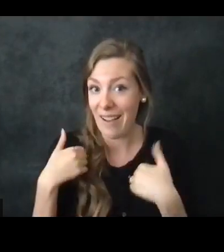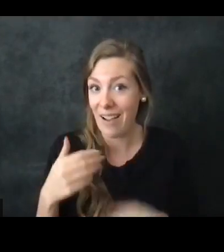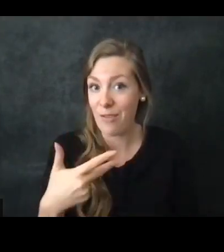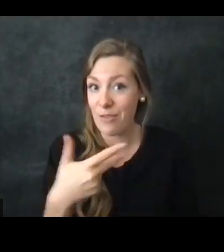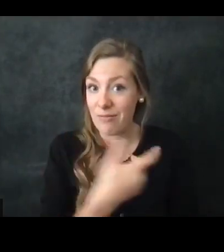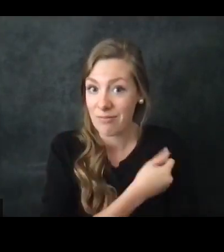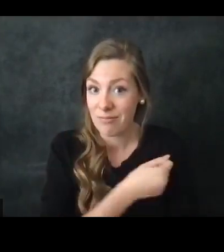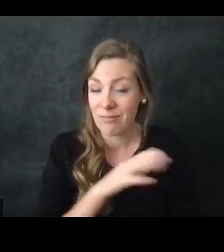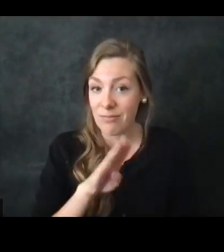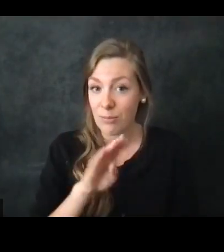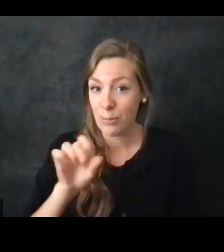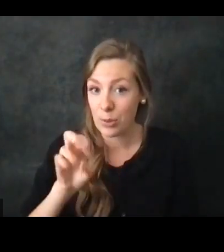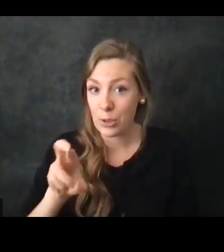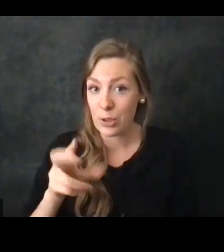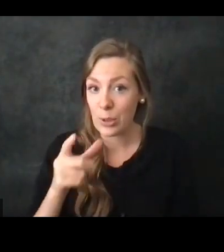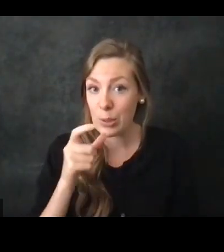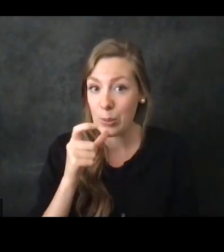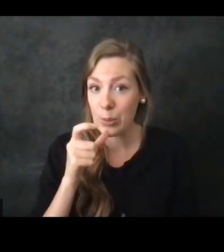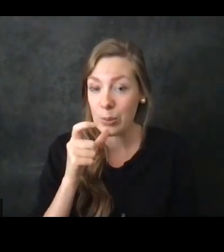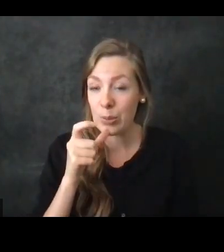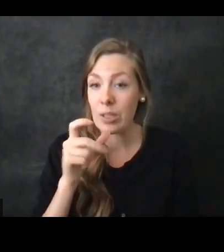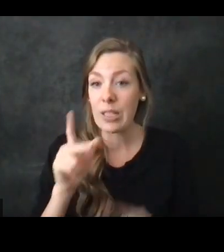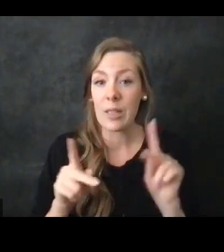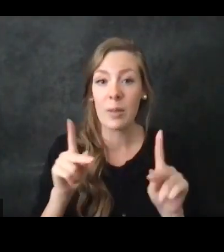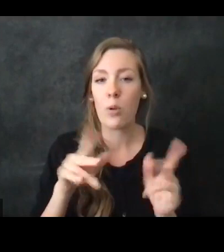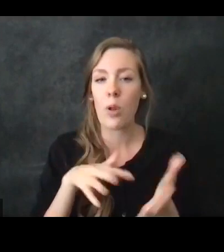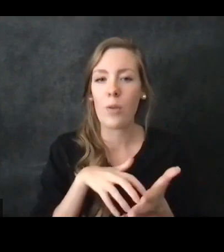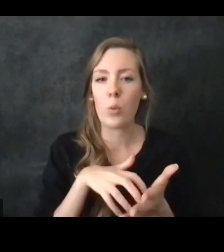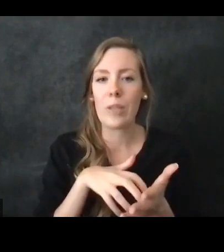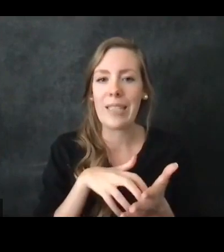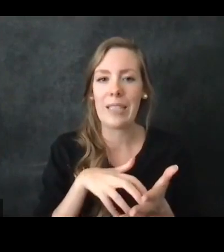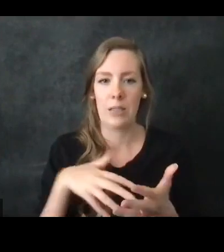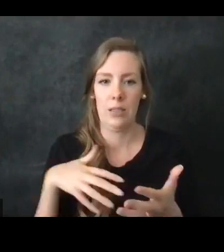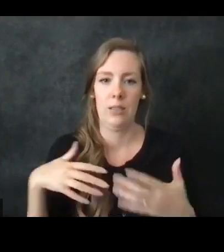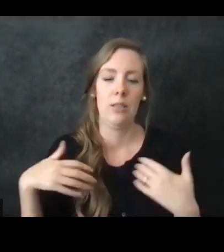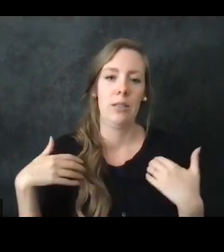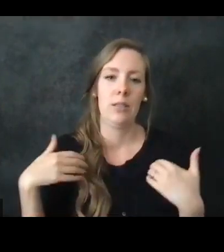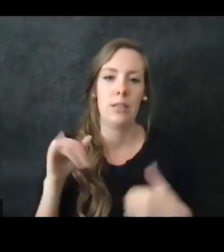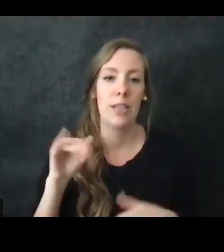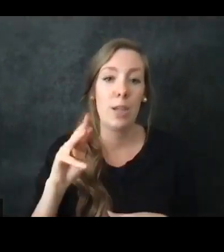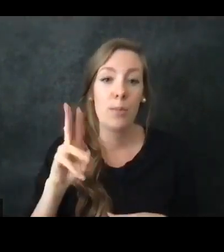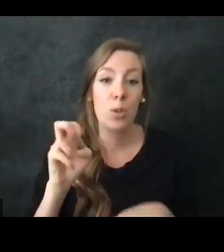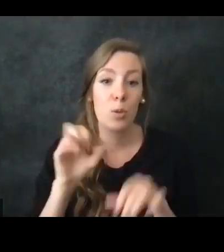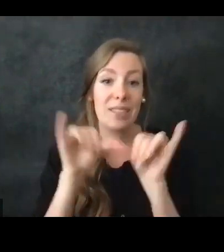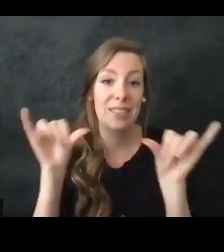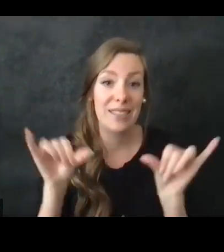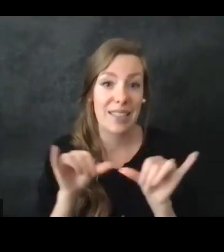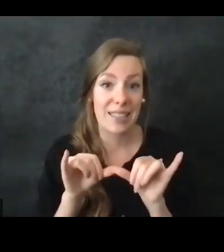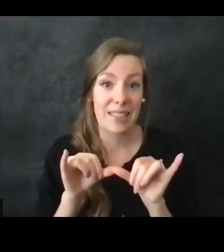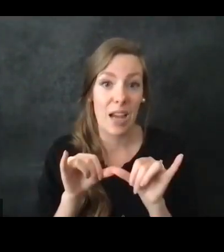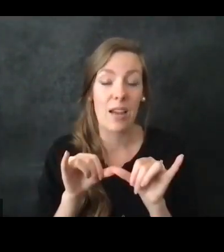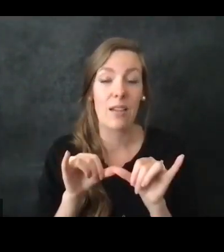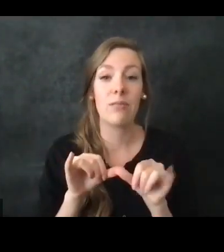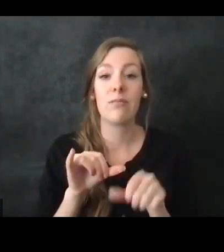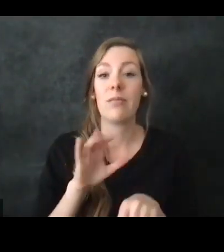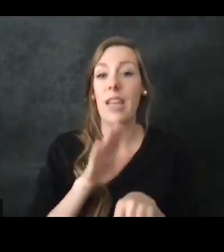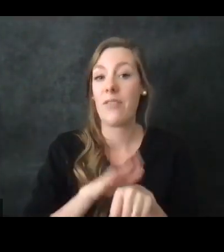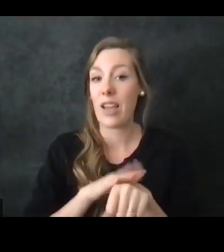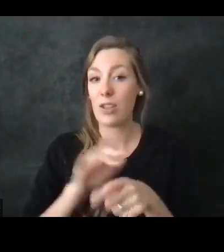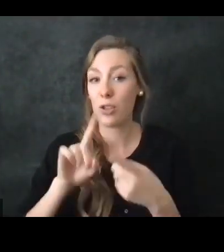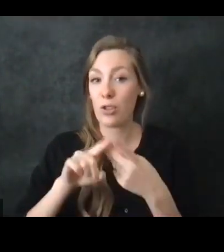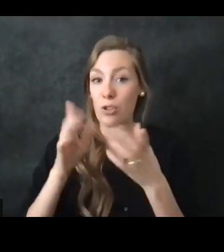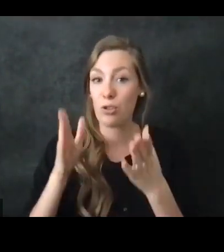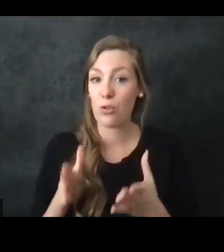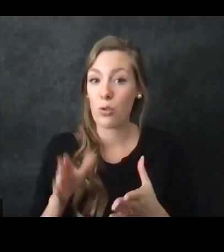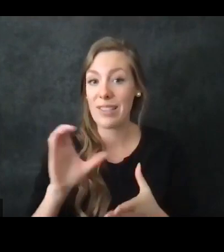COVID vaccine are those who are immunocompromised. As Supervisor Hopkins noted earlier, advisors to the CDC are currently